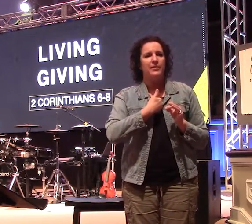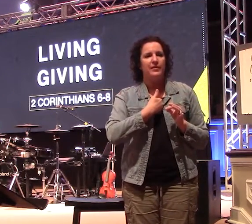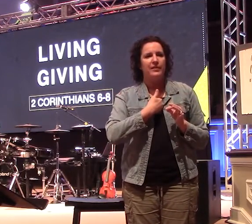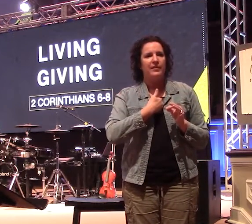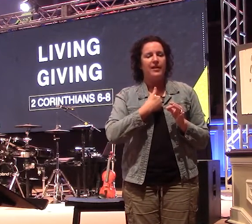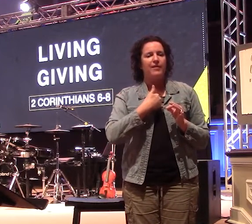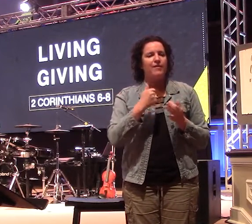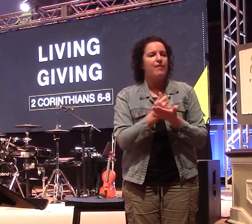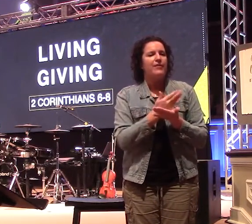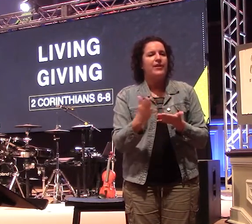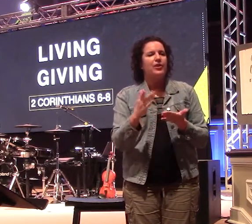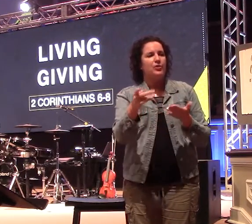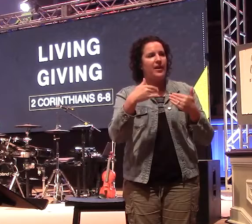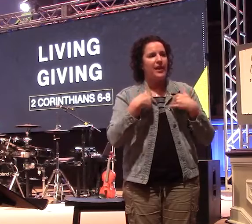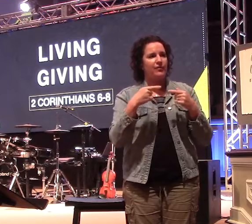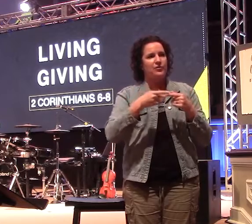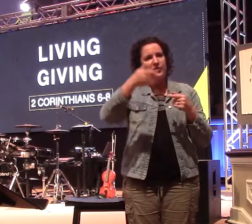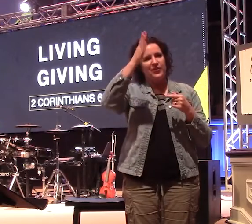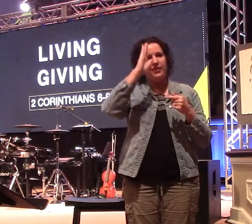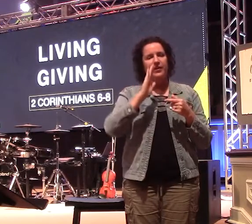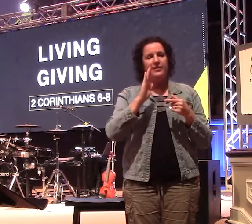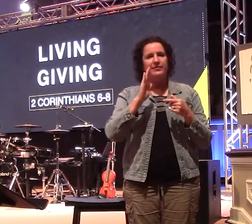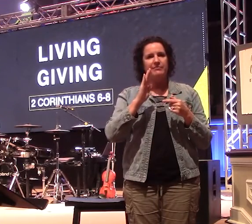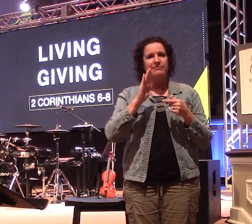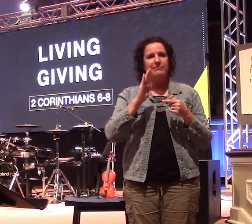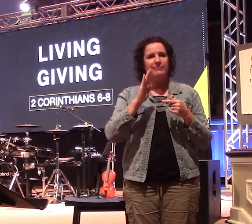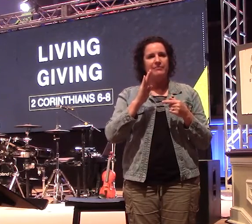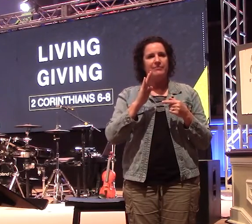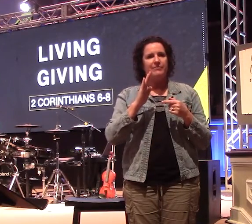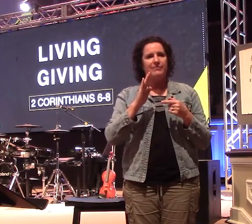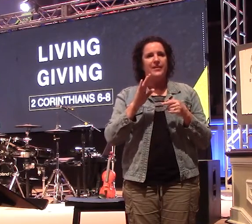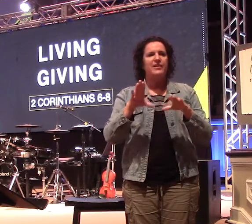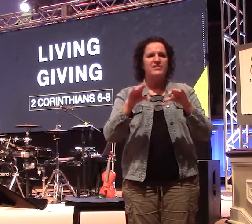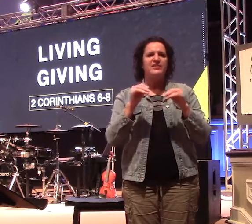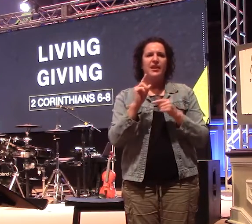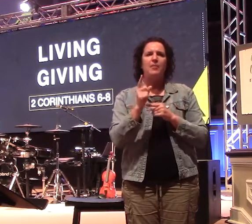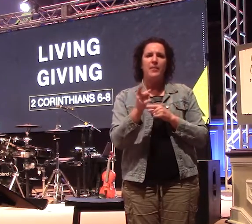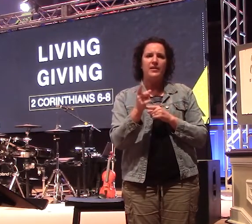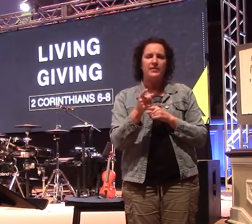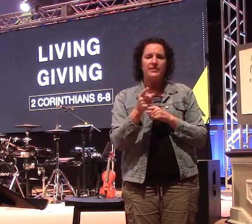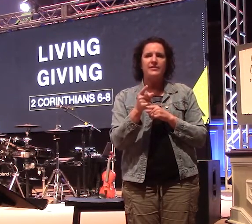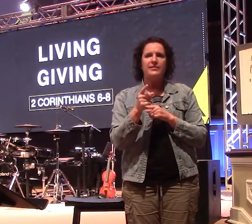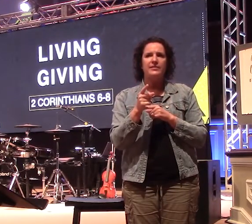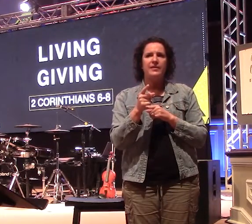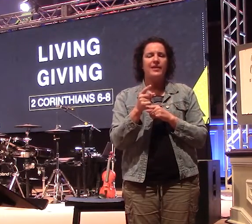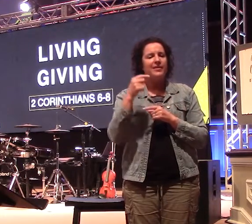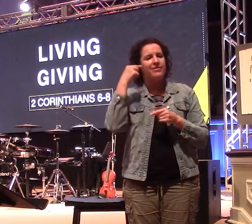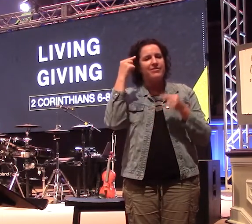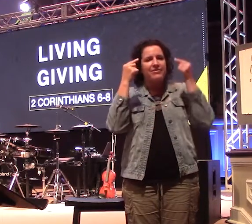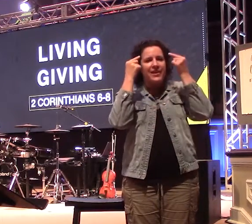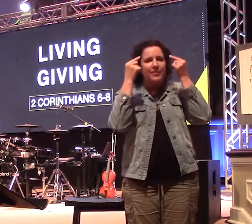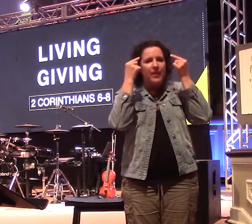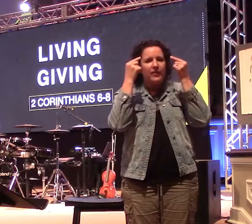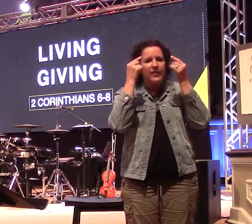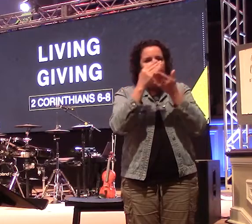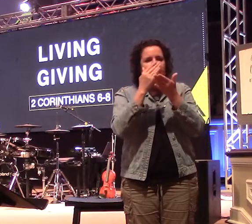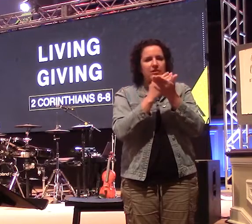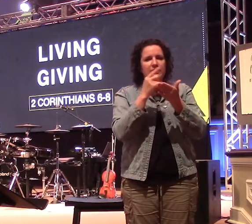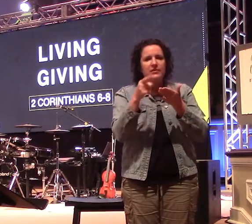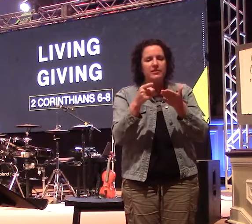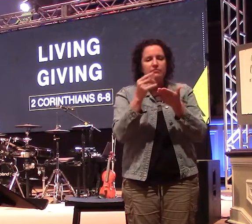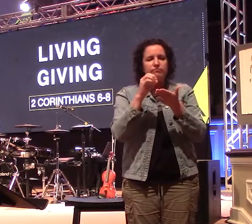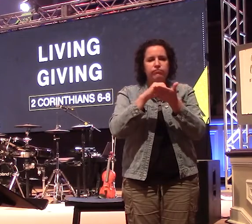our vision path to God? Let's bow our heads. Just take a few moments, and even that list you've jotted